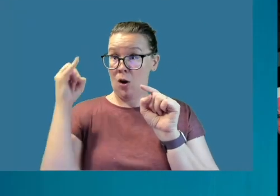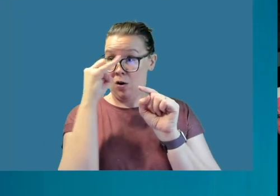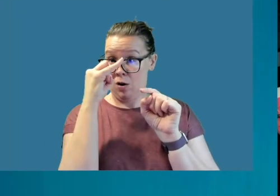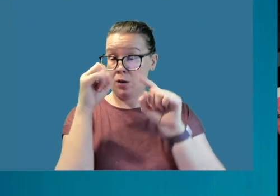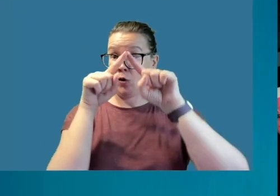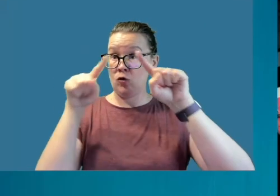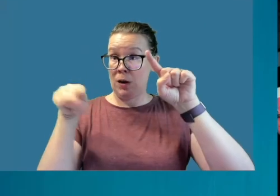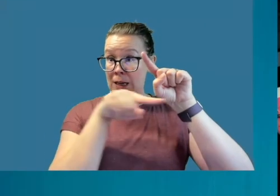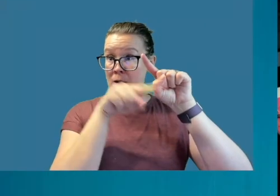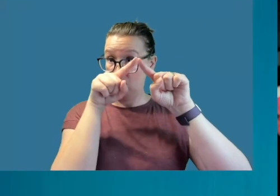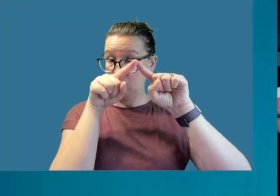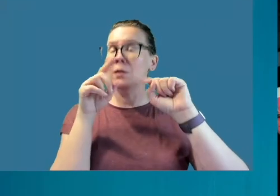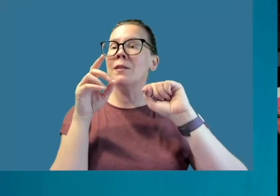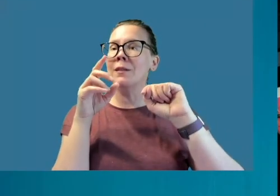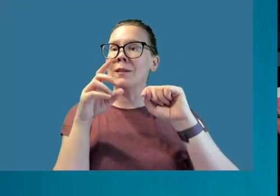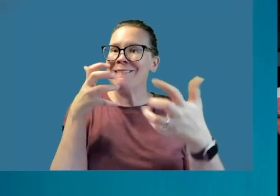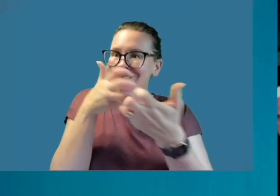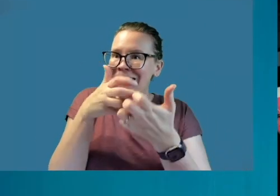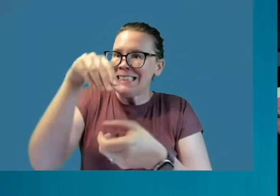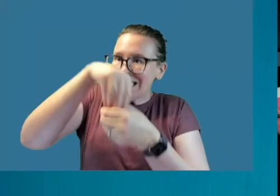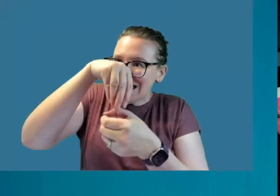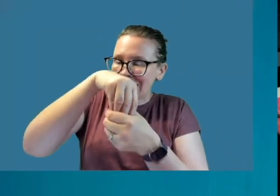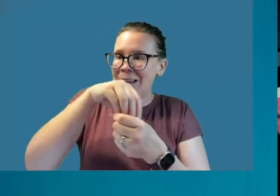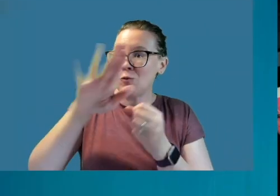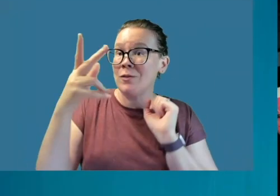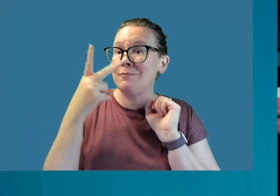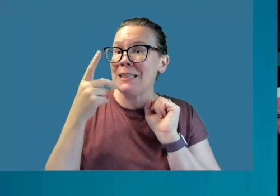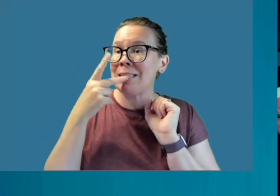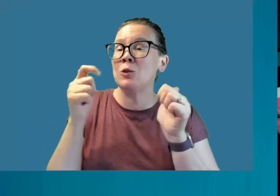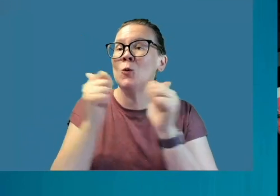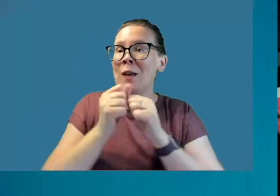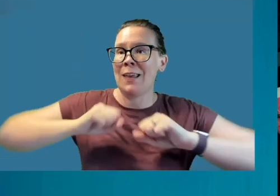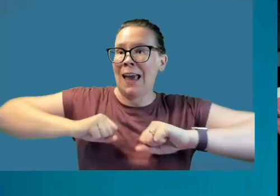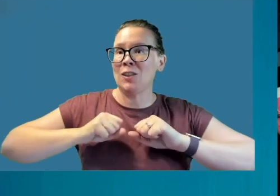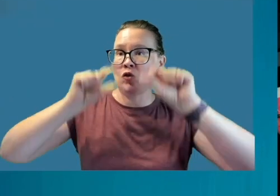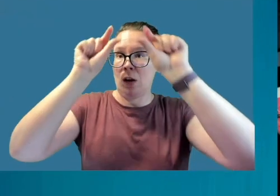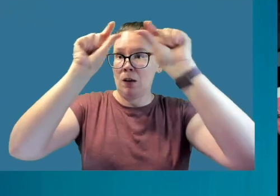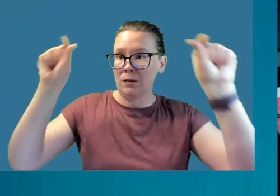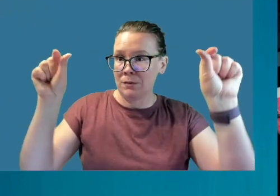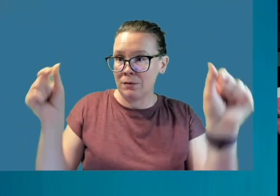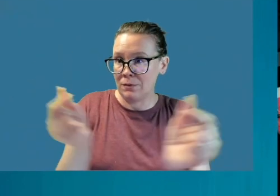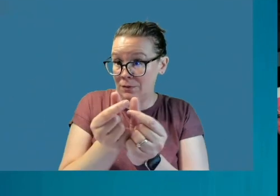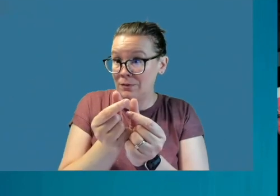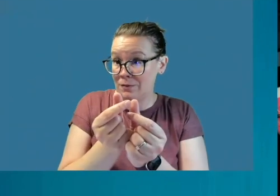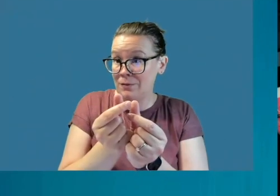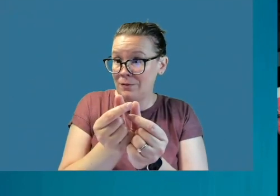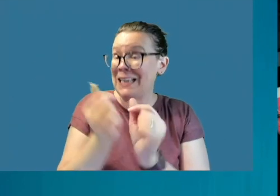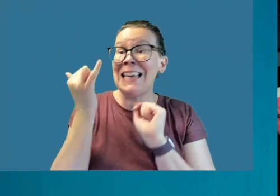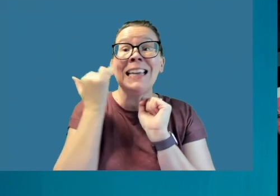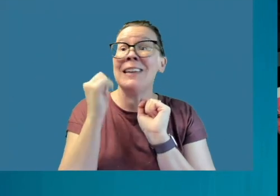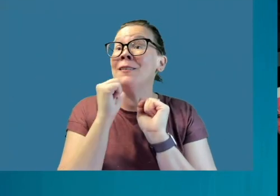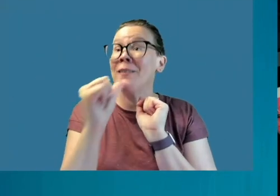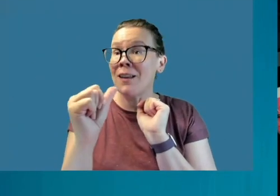row, you really have to make sure that everything is centered and fits perfectly, and that there is extra